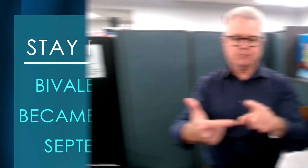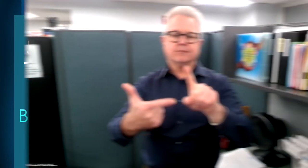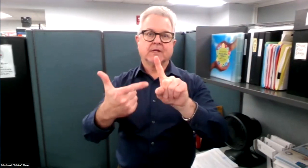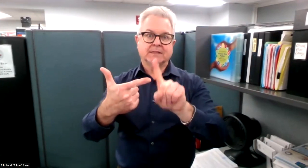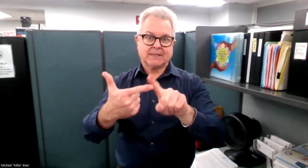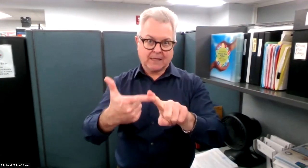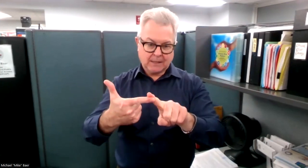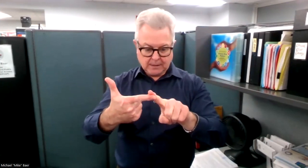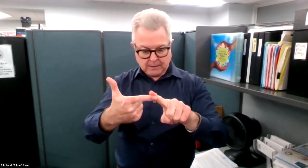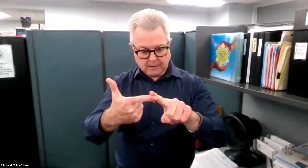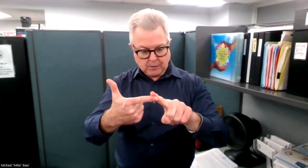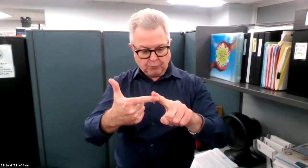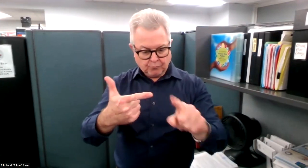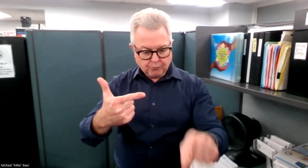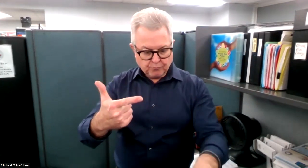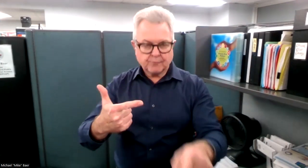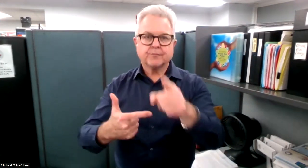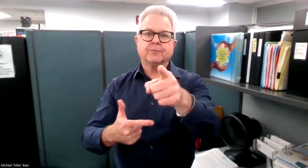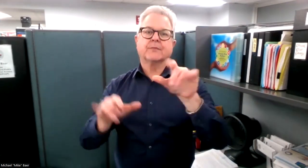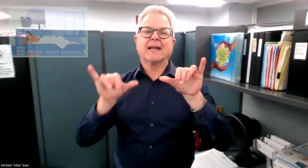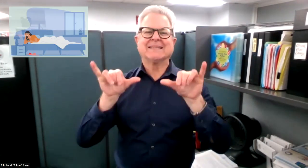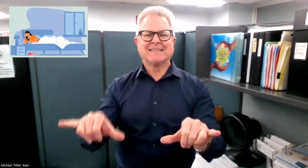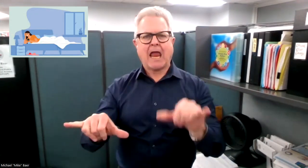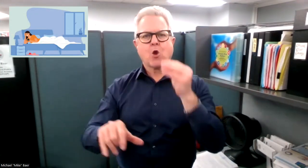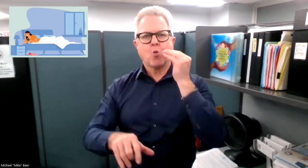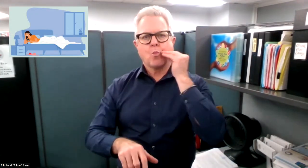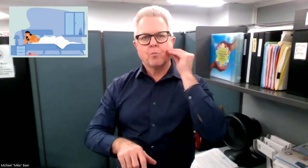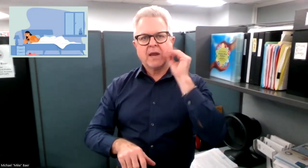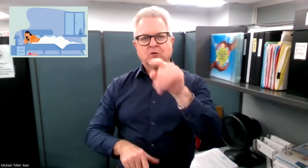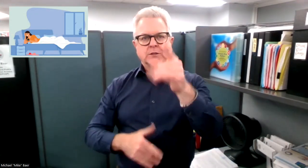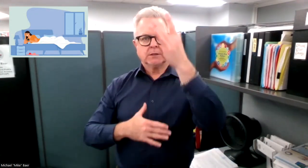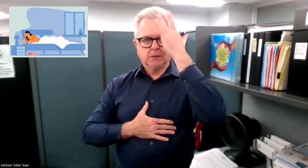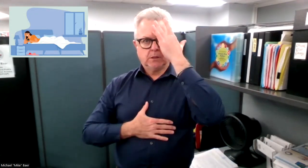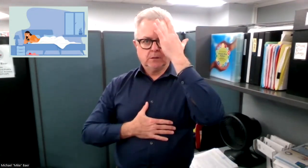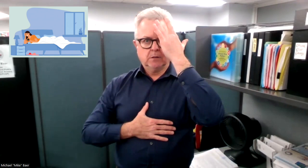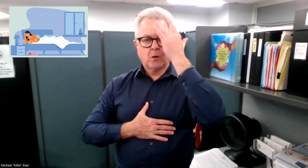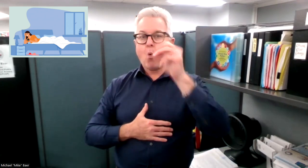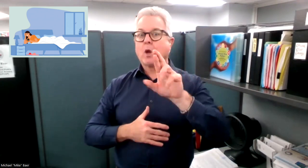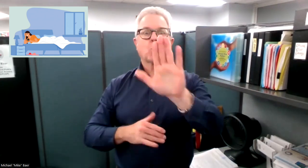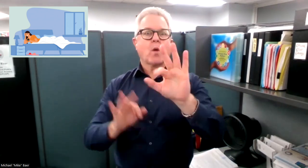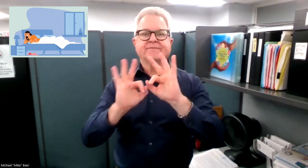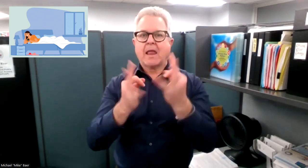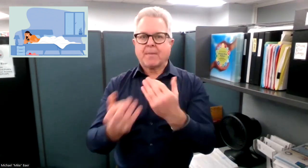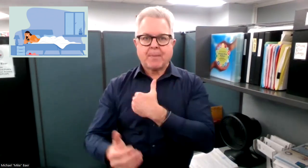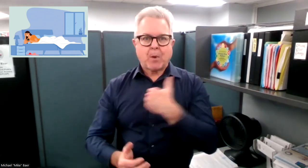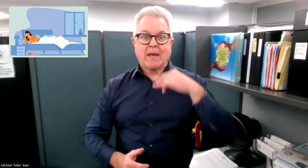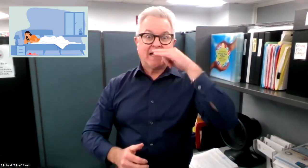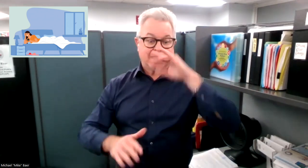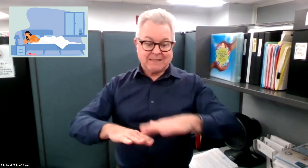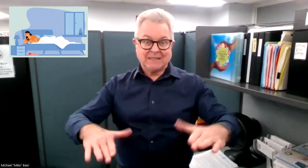to date with that. Second, it is recommended that you stay at home if you are feeling sick, or if you have